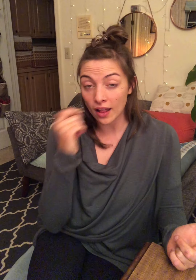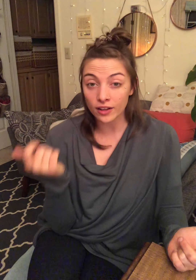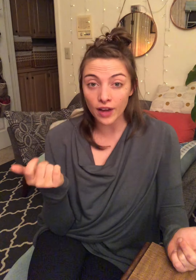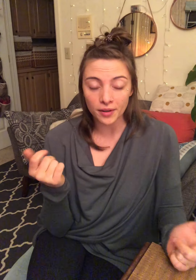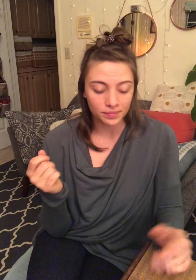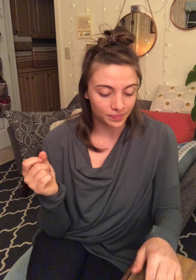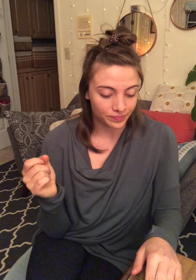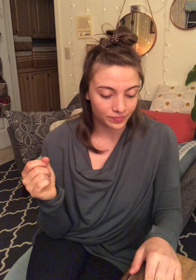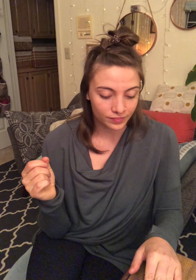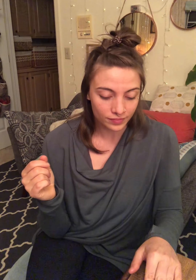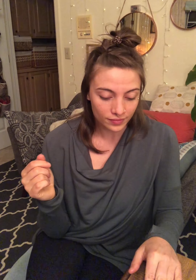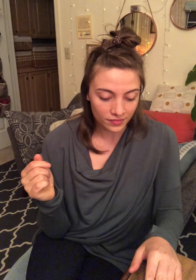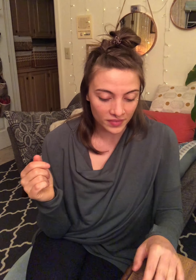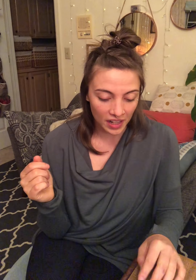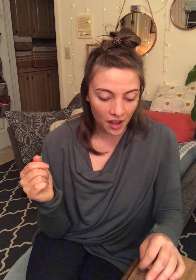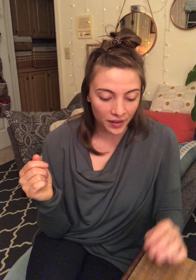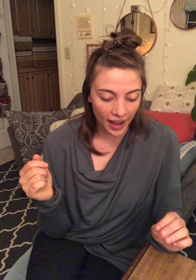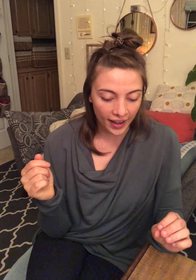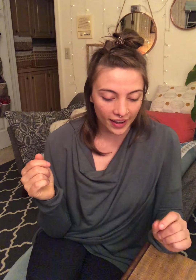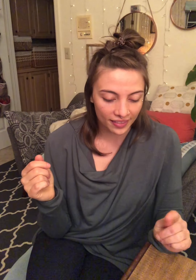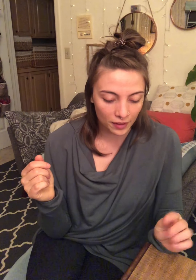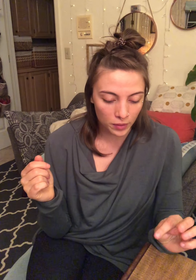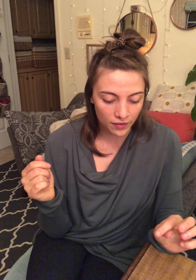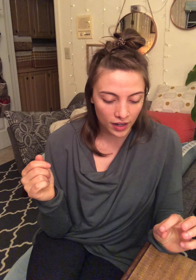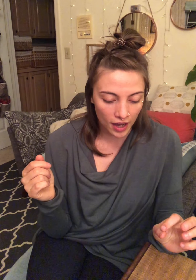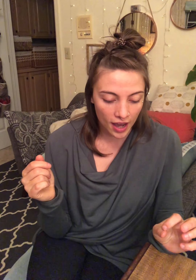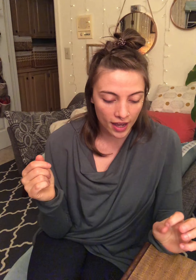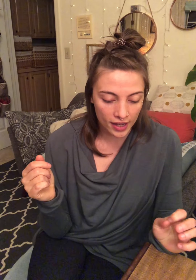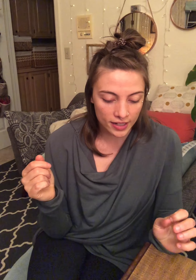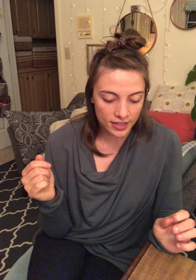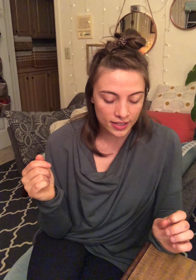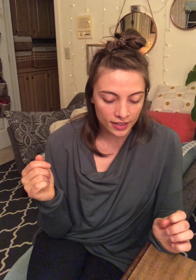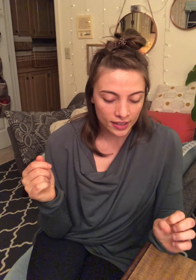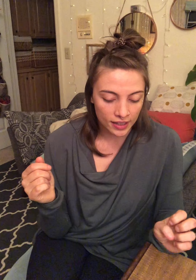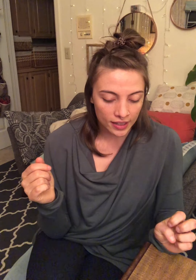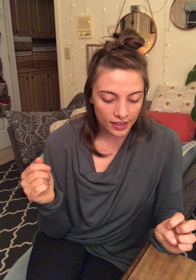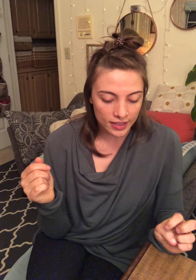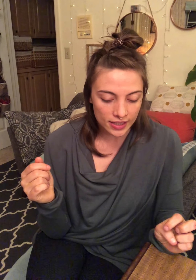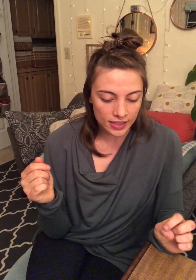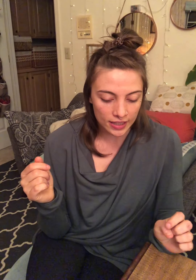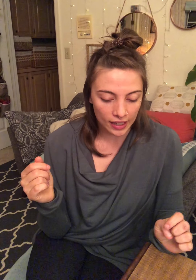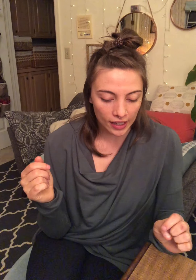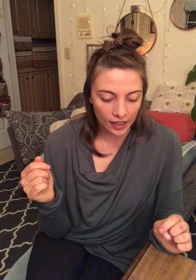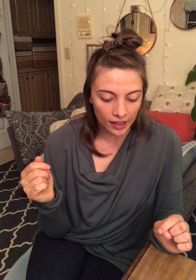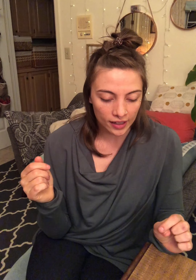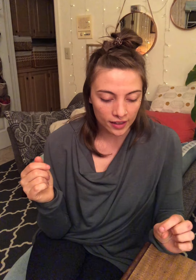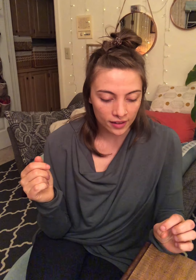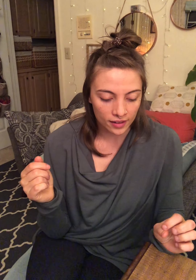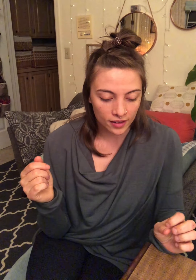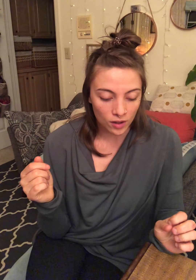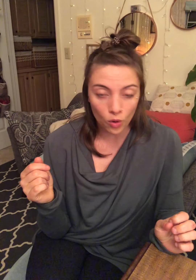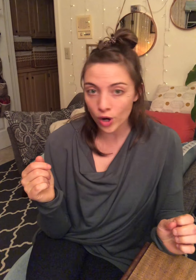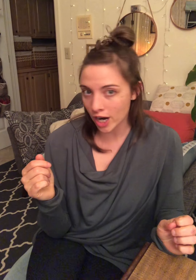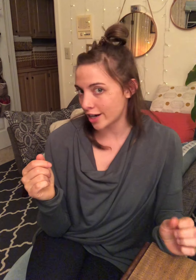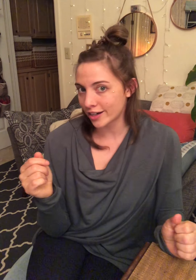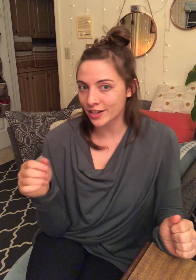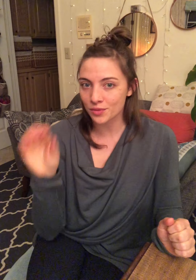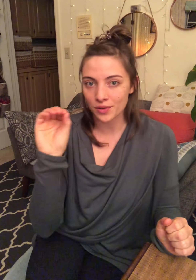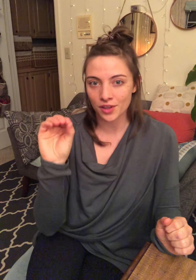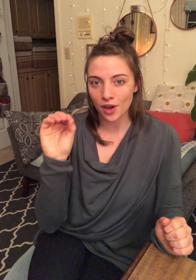red. Okay, and then we've got, let's see, orange with an